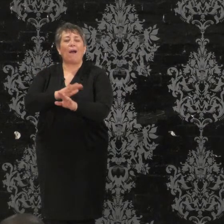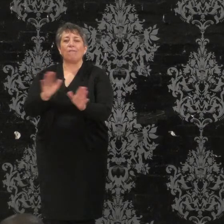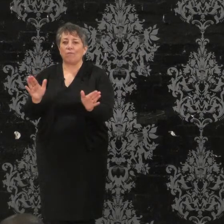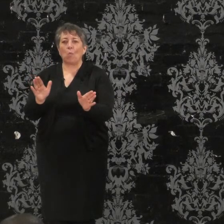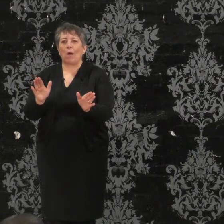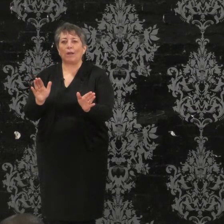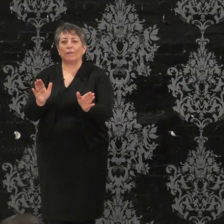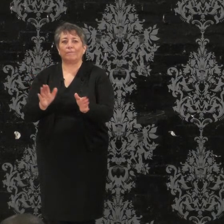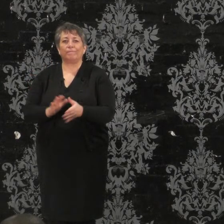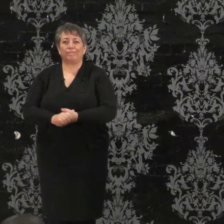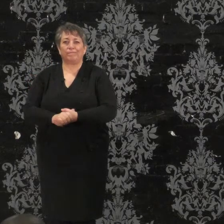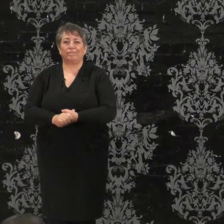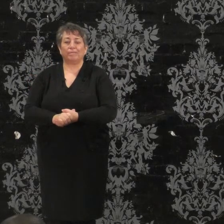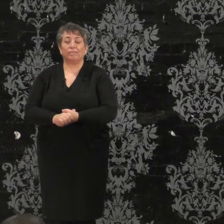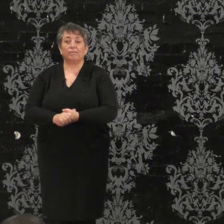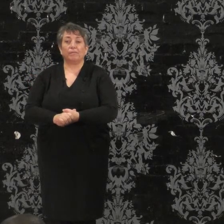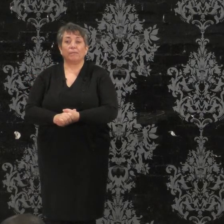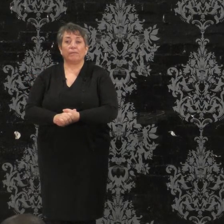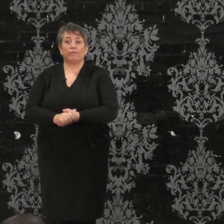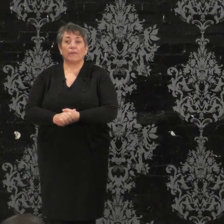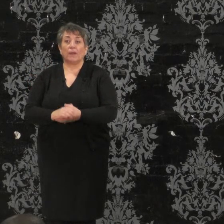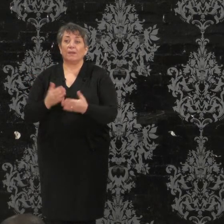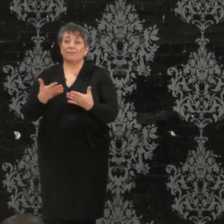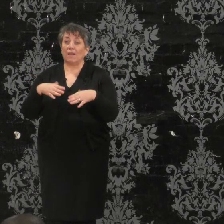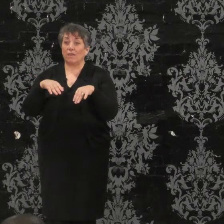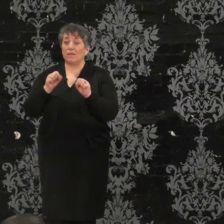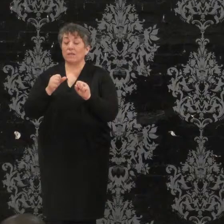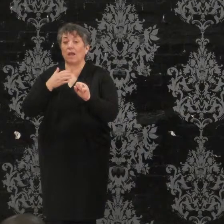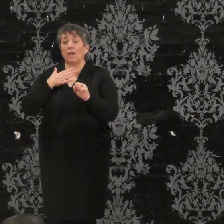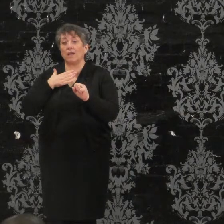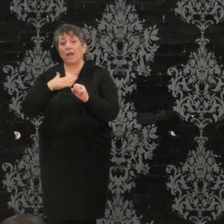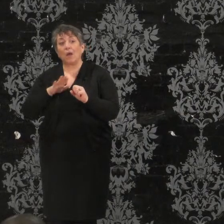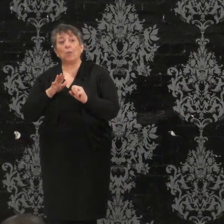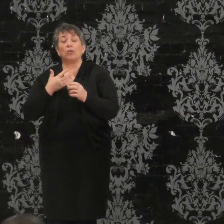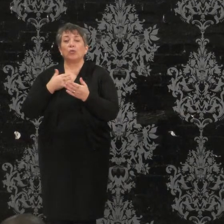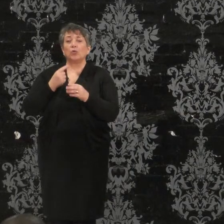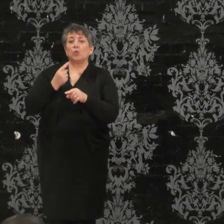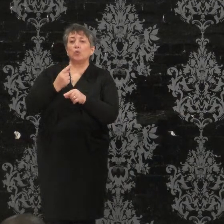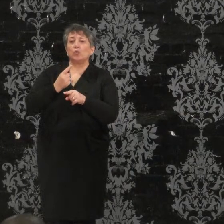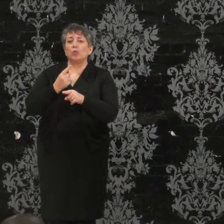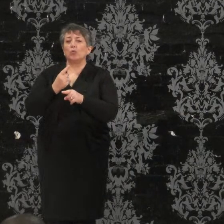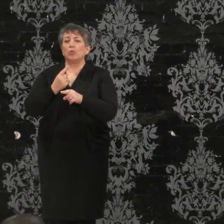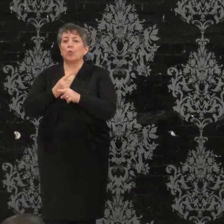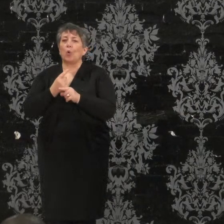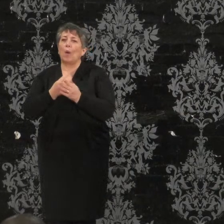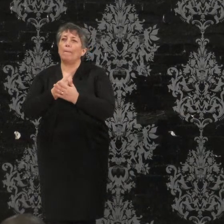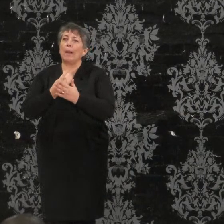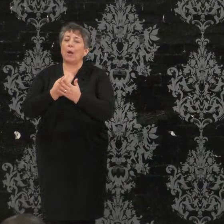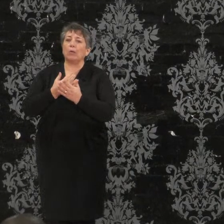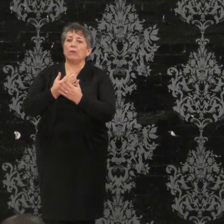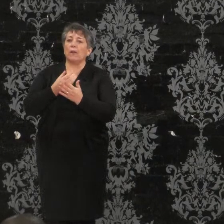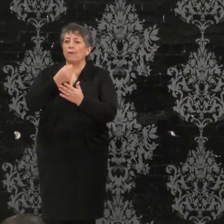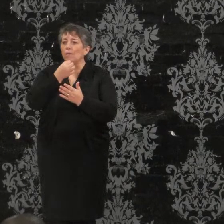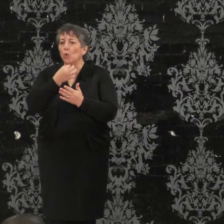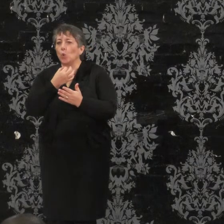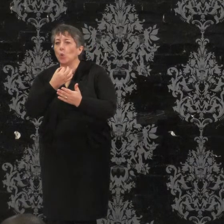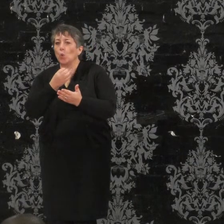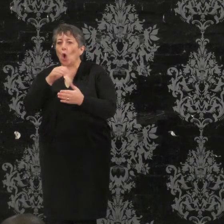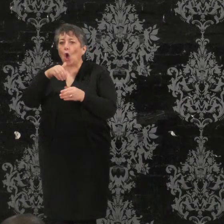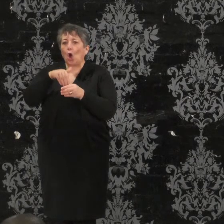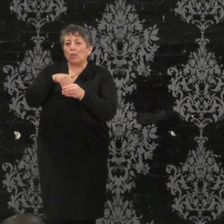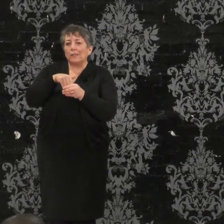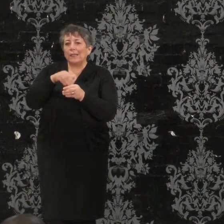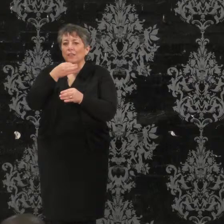At the outset, I want to outline some context and facts, because too